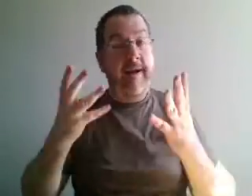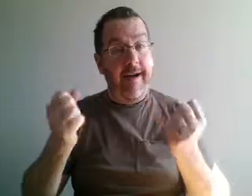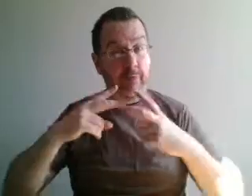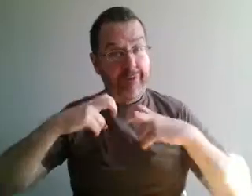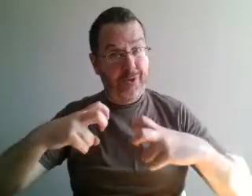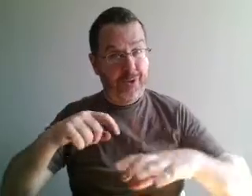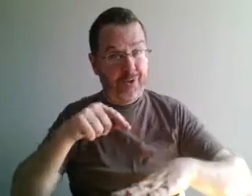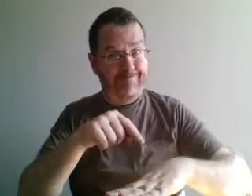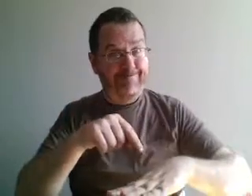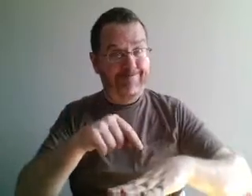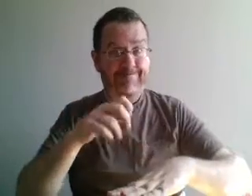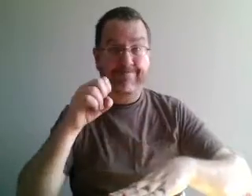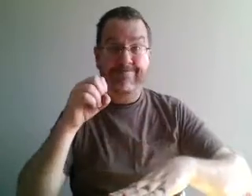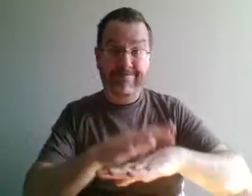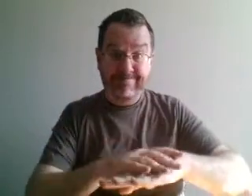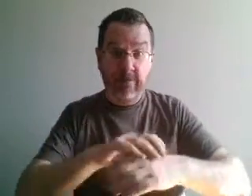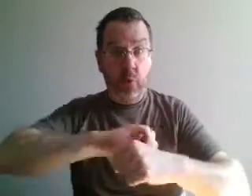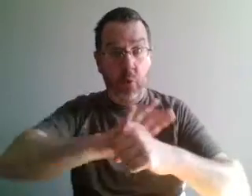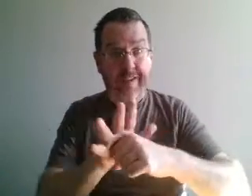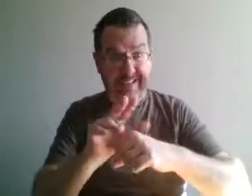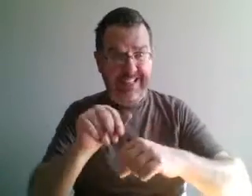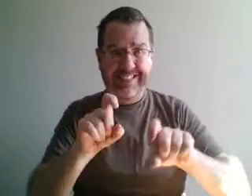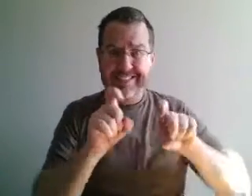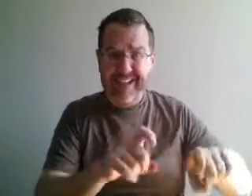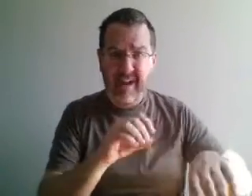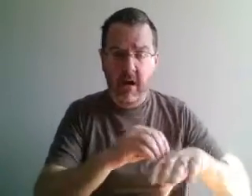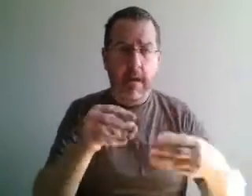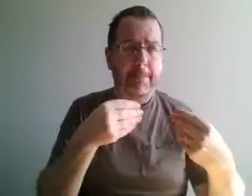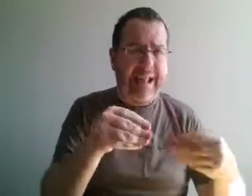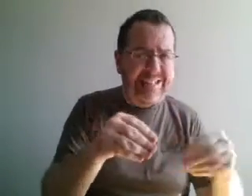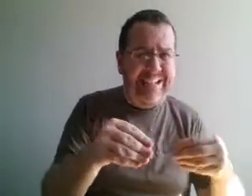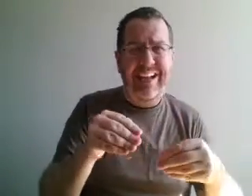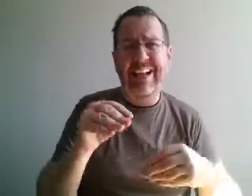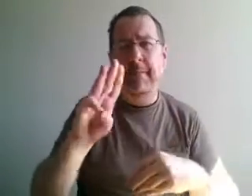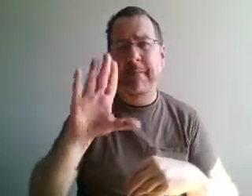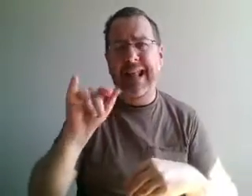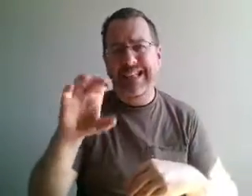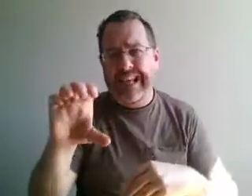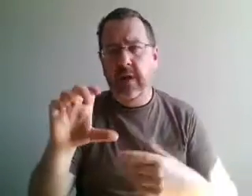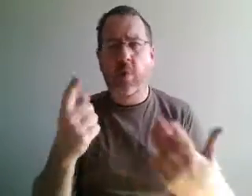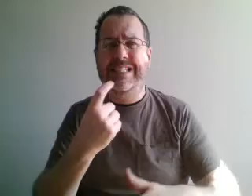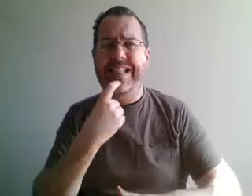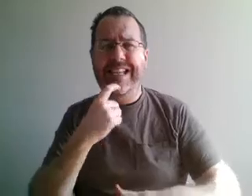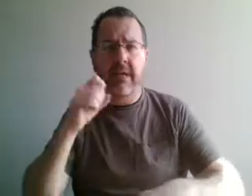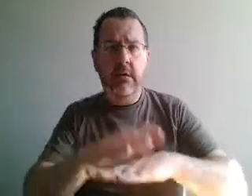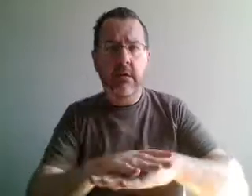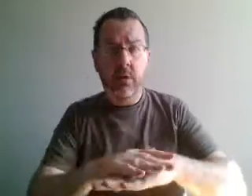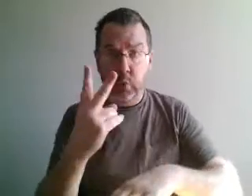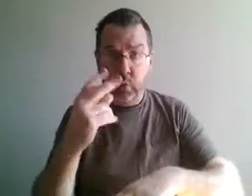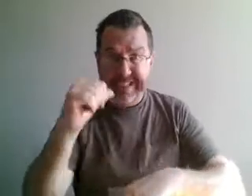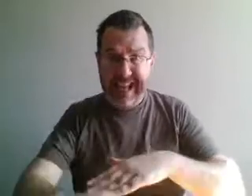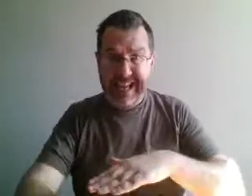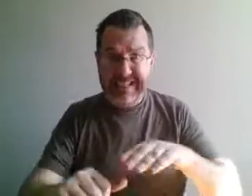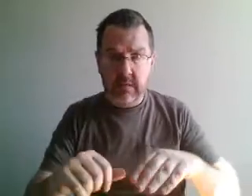remain on plastic and stainless steel for up to 2 days, which is unusual for viruses because most viruses die very quickly outside the